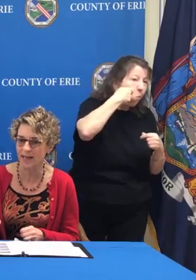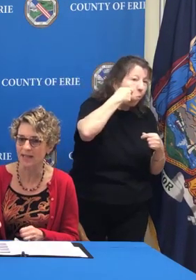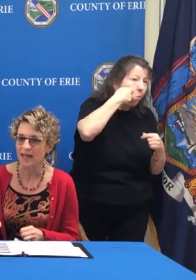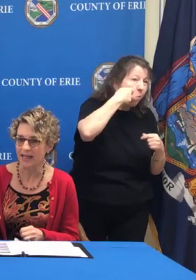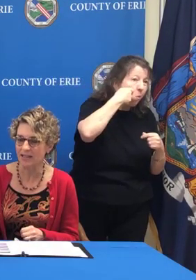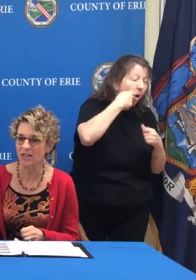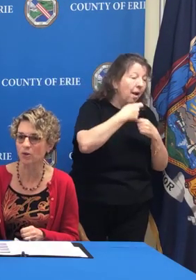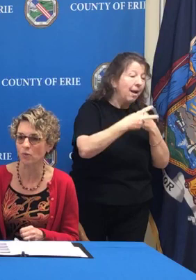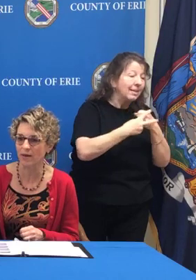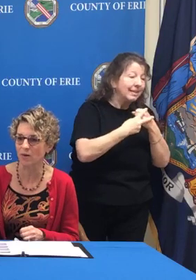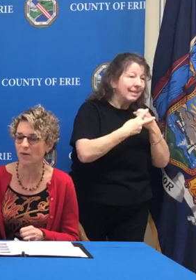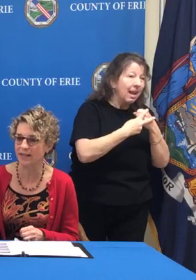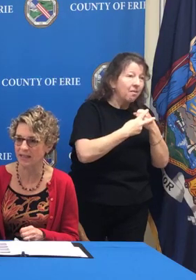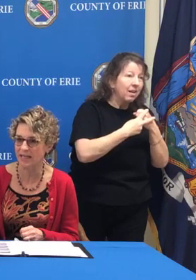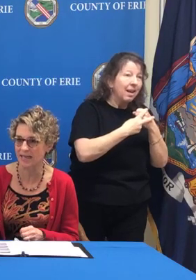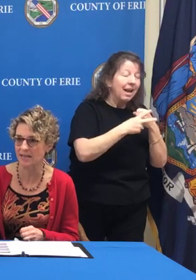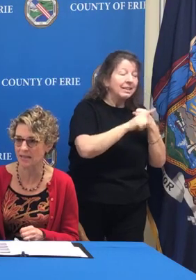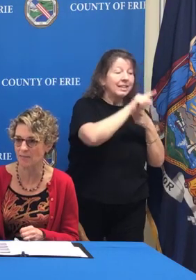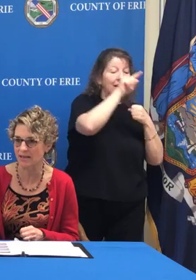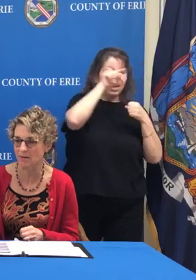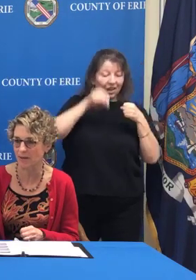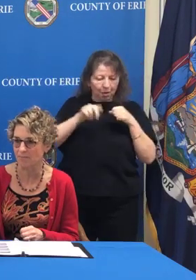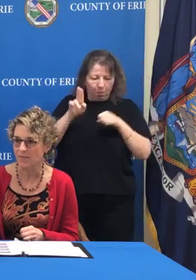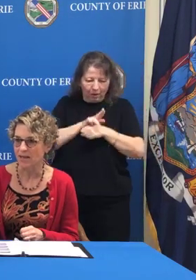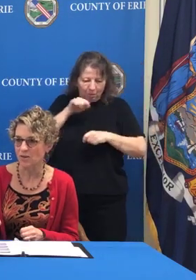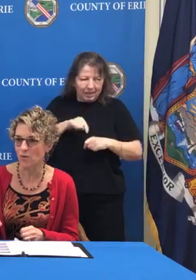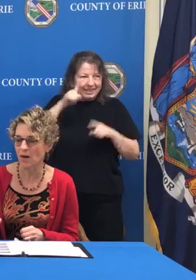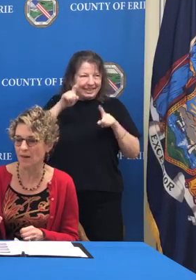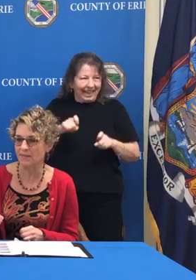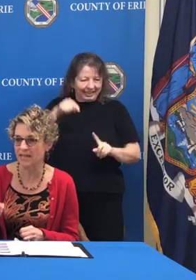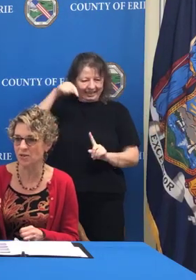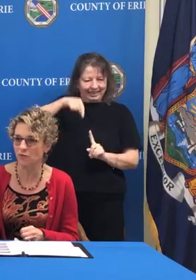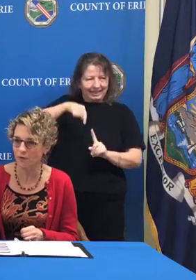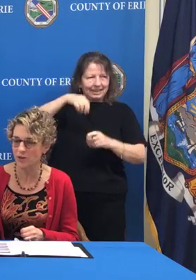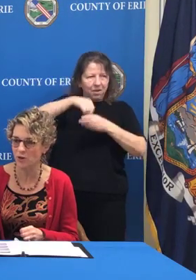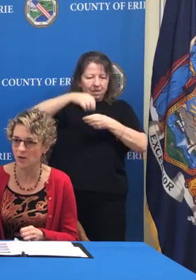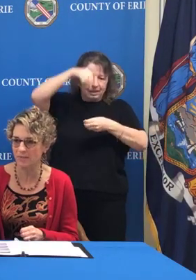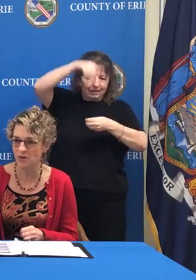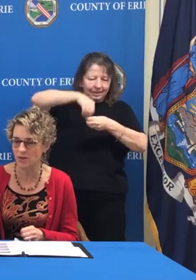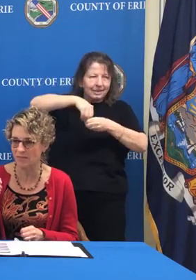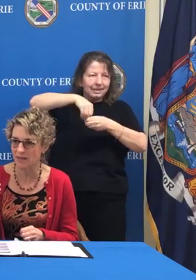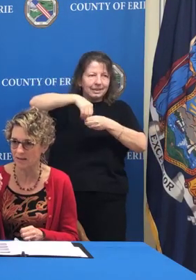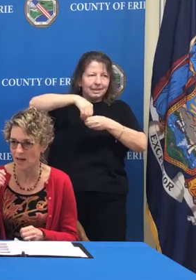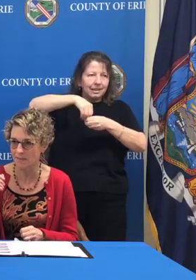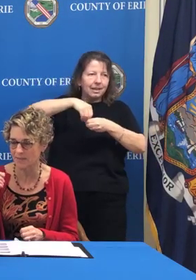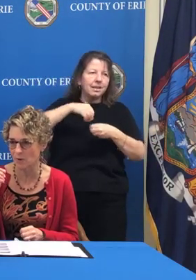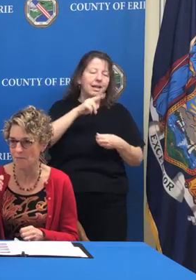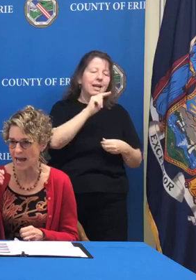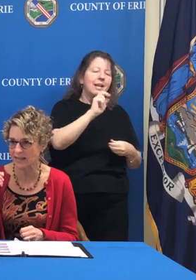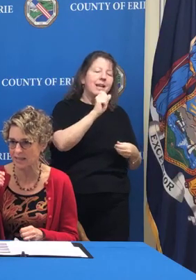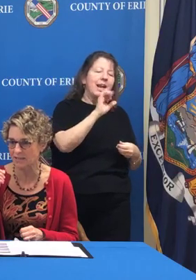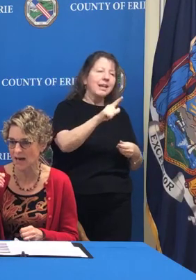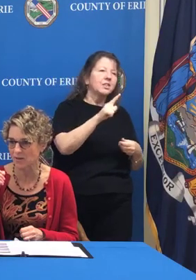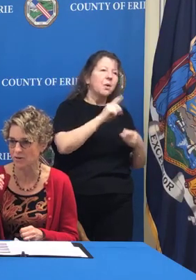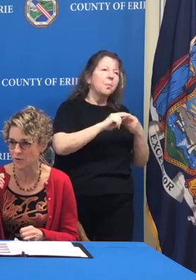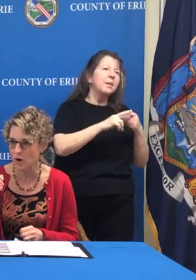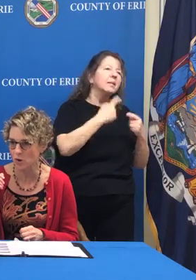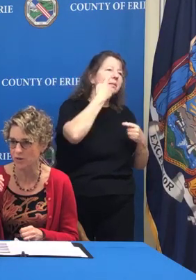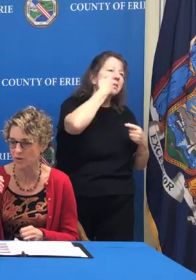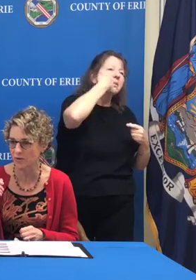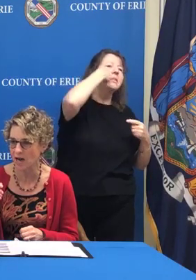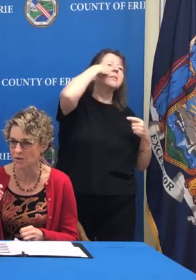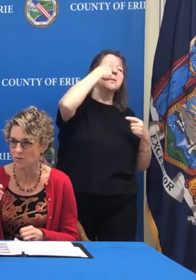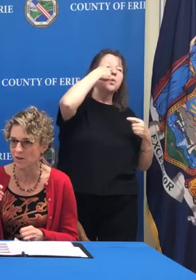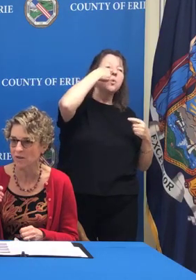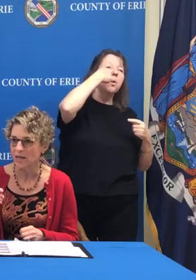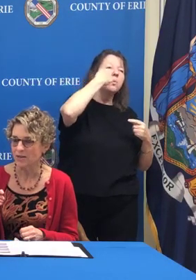store it until we are going to test the specimen. So nasal pharyngeal just means back deep down in your nose